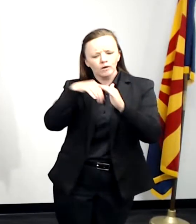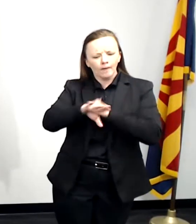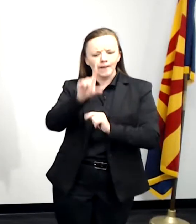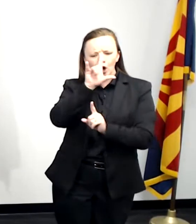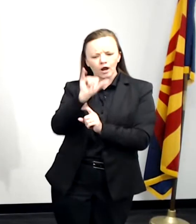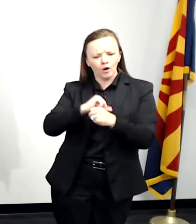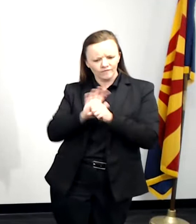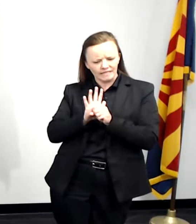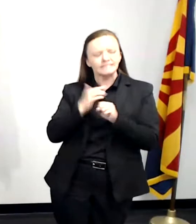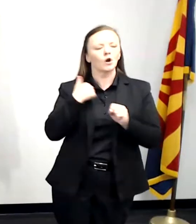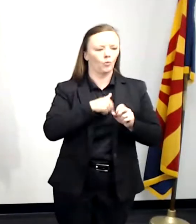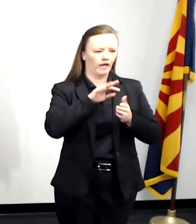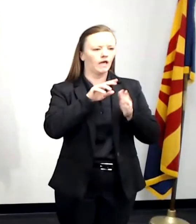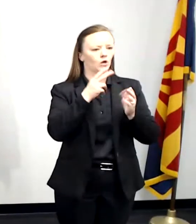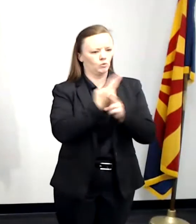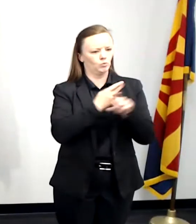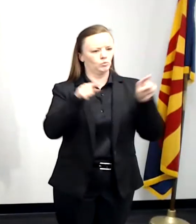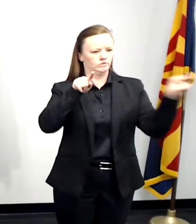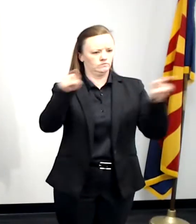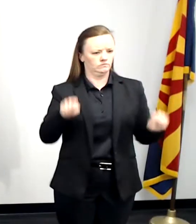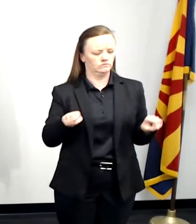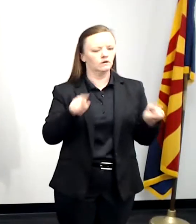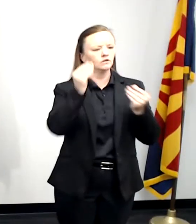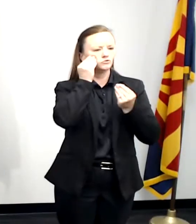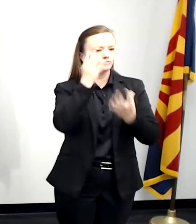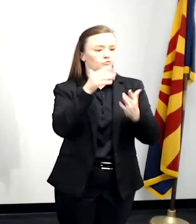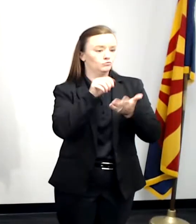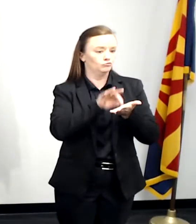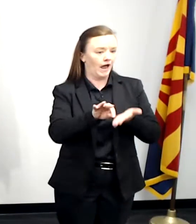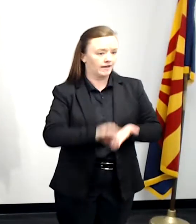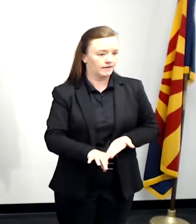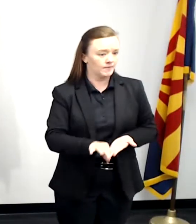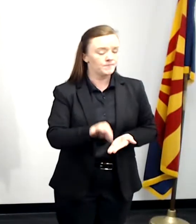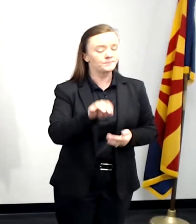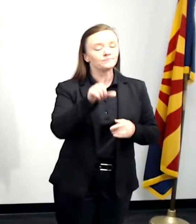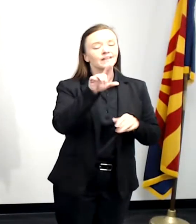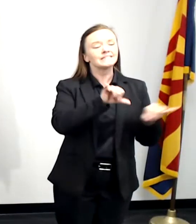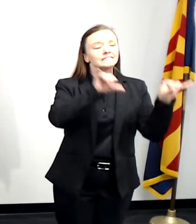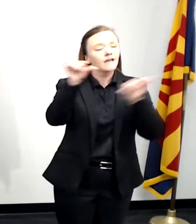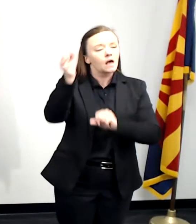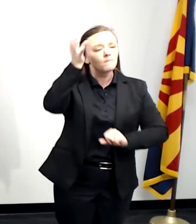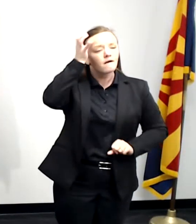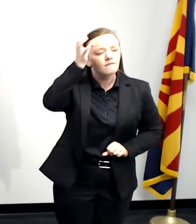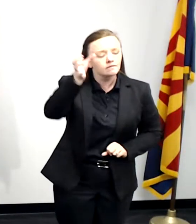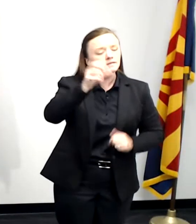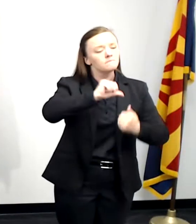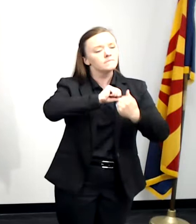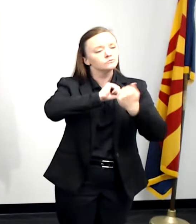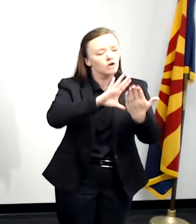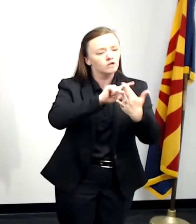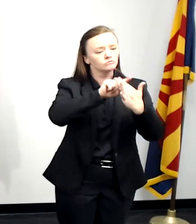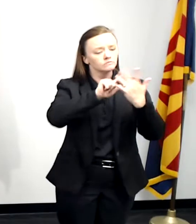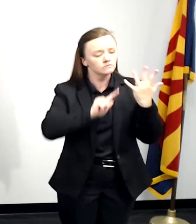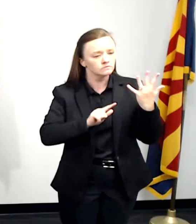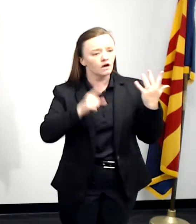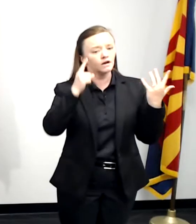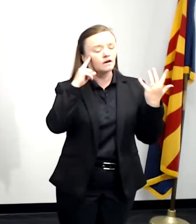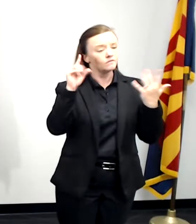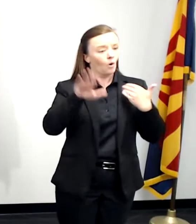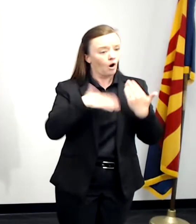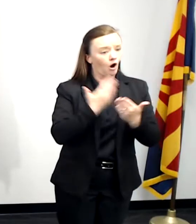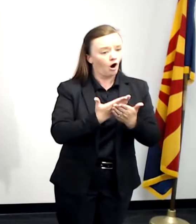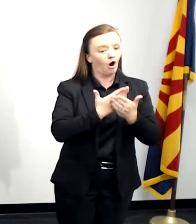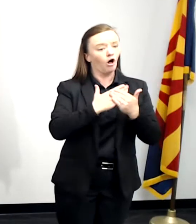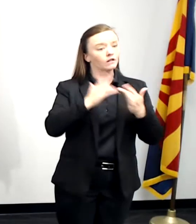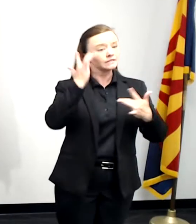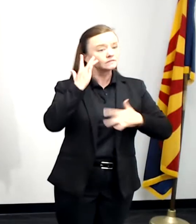is out there. In fact, we're using all of the same epidemiology principles and tools that we use for every outbreak